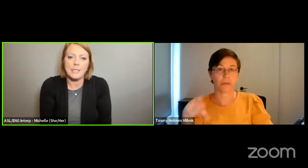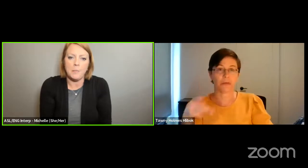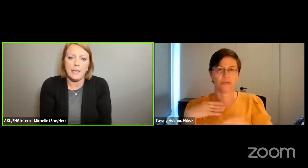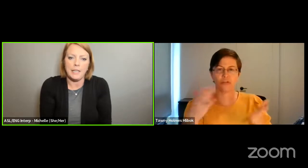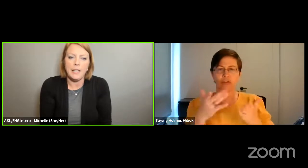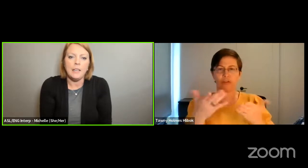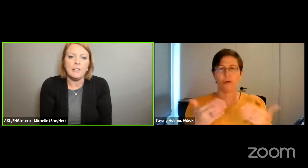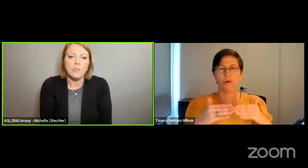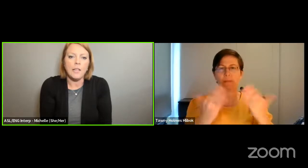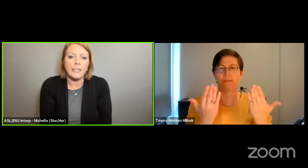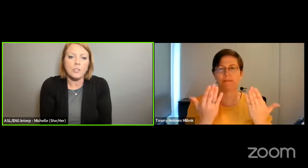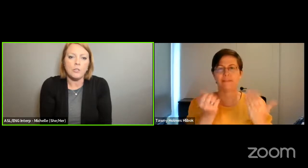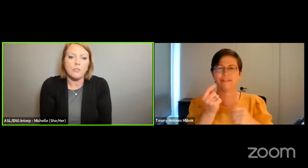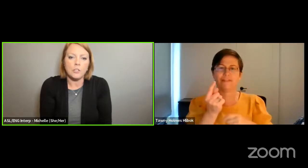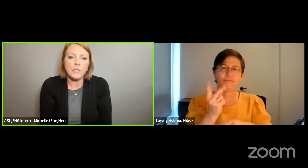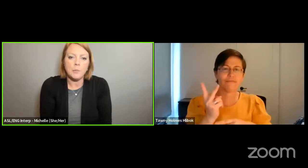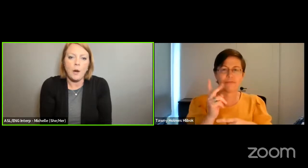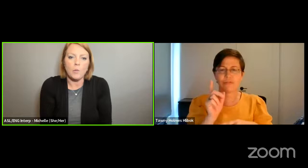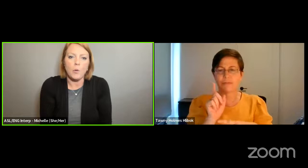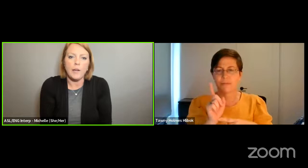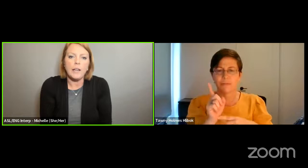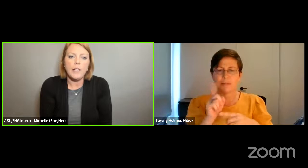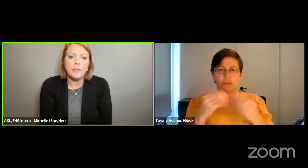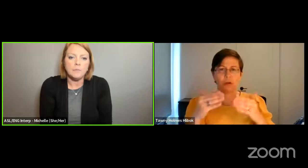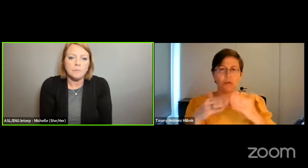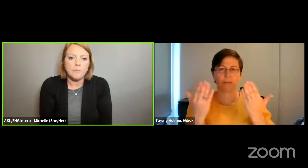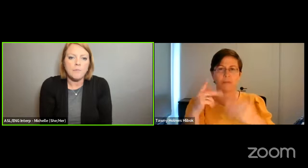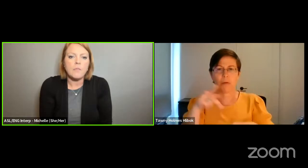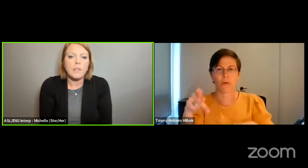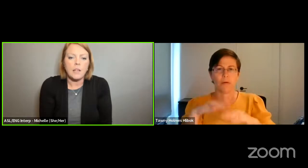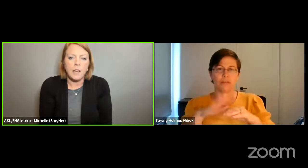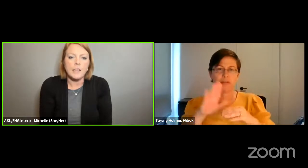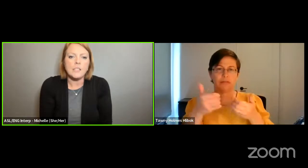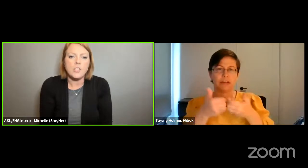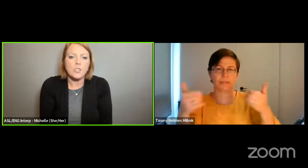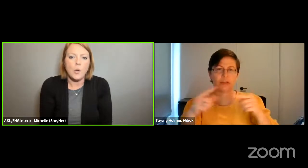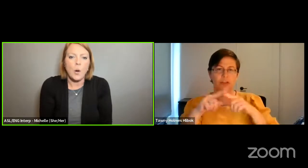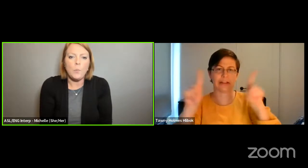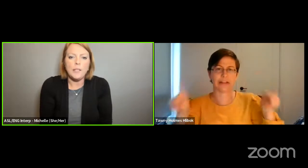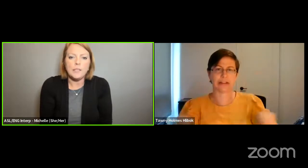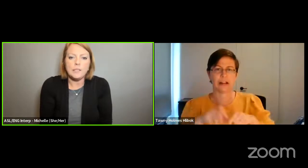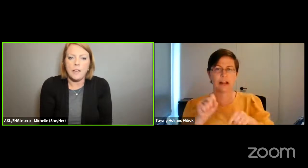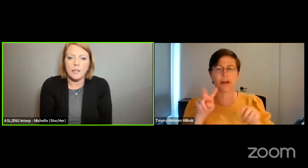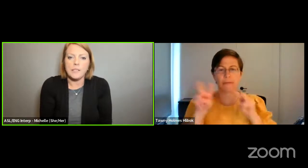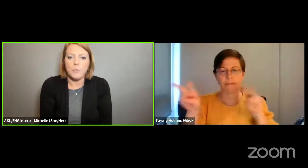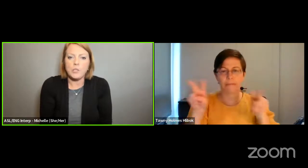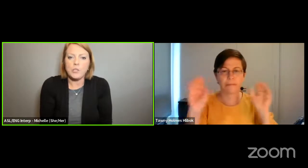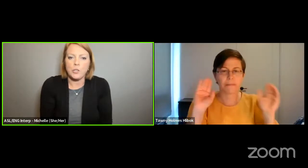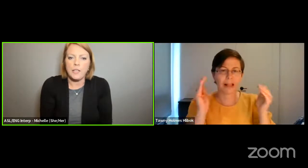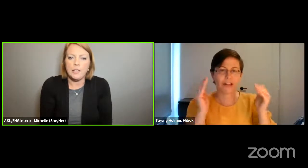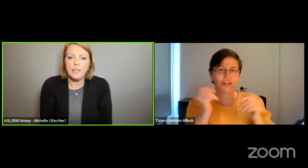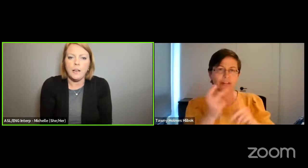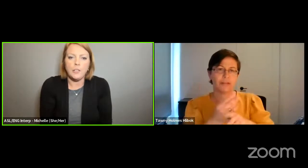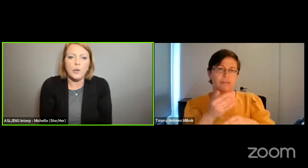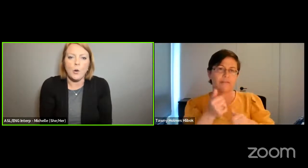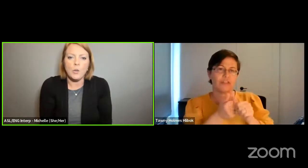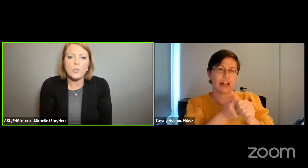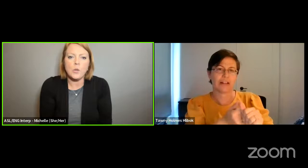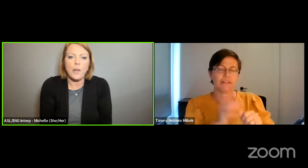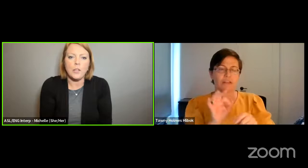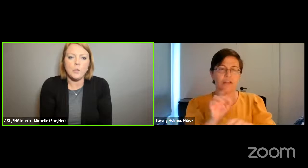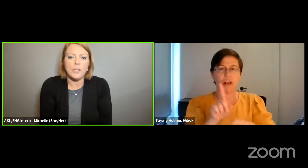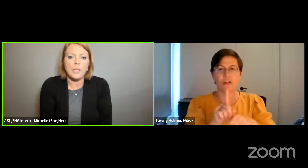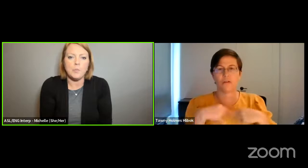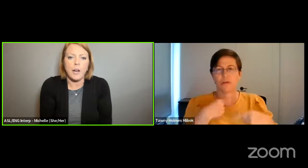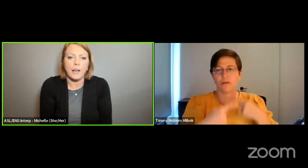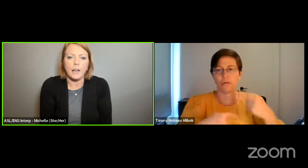from today's meeting. If you'd like to refer to the PowerPoint, I suggest you open it on a separate screen on your own